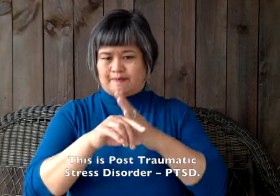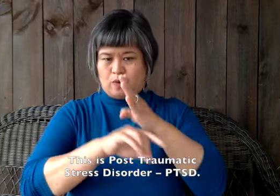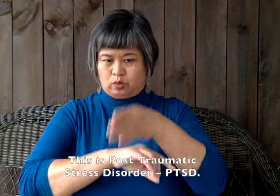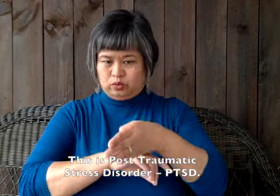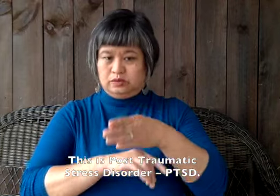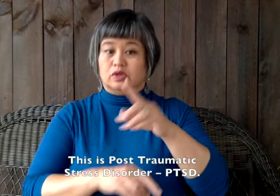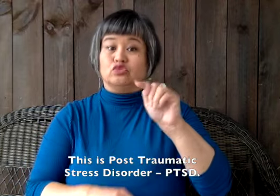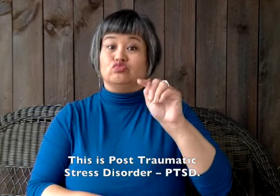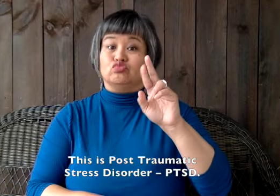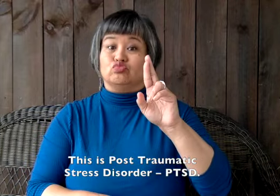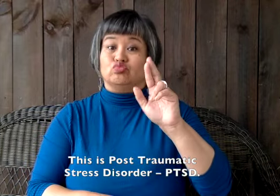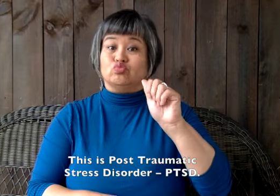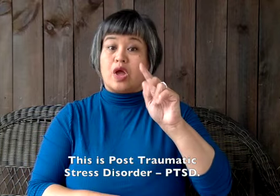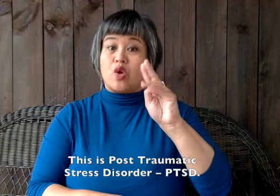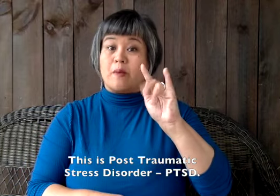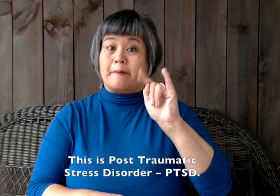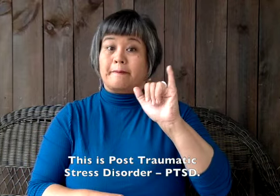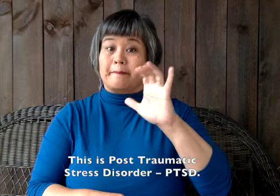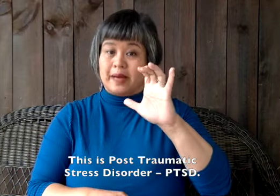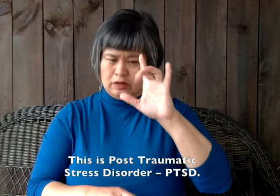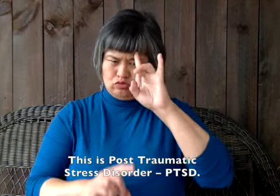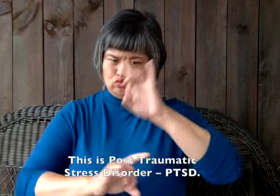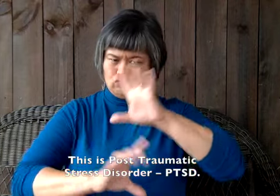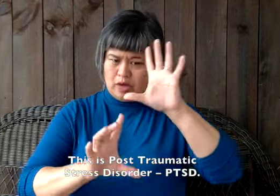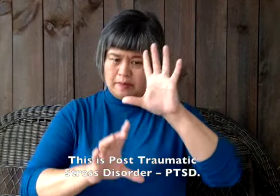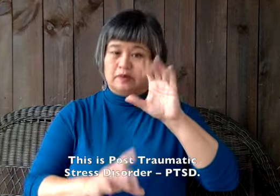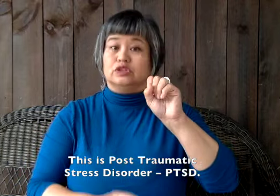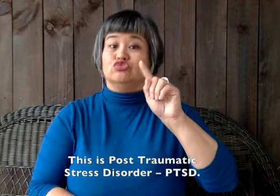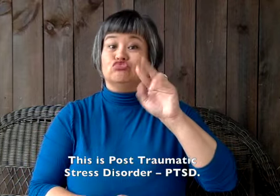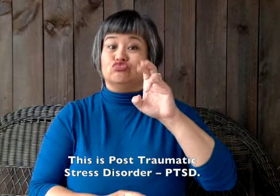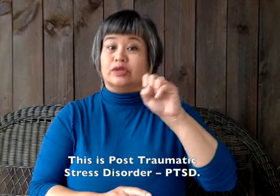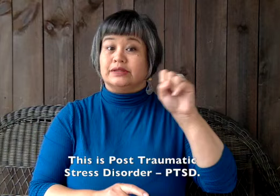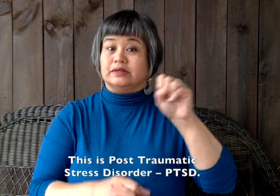This post-traumatic stress disorder, PTSD,